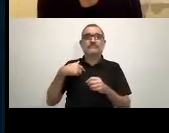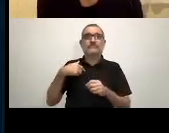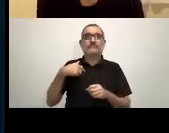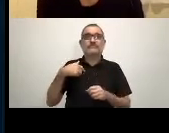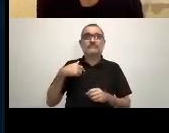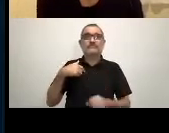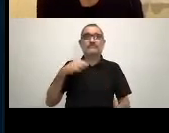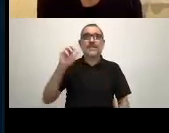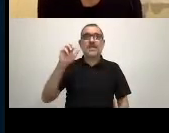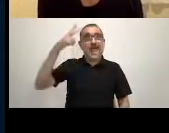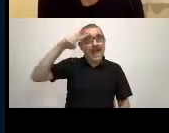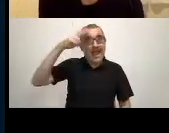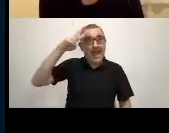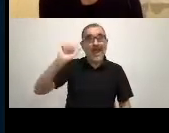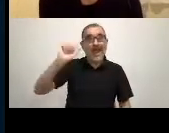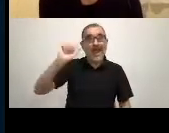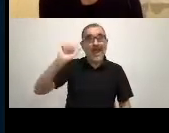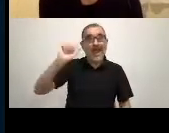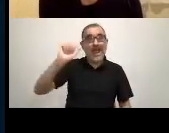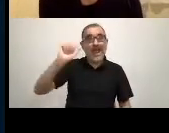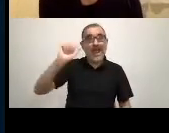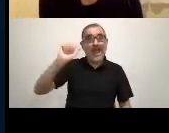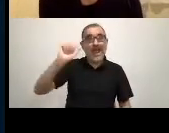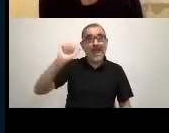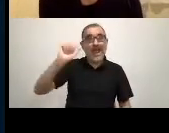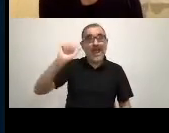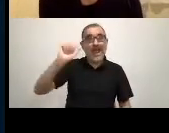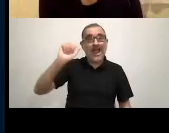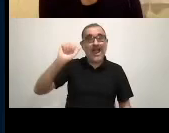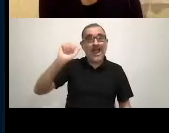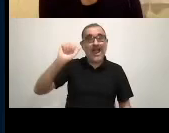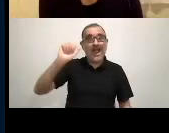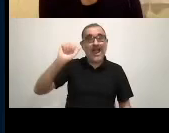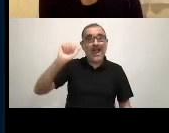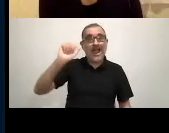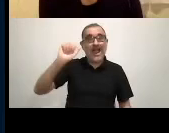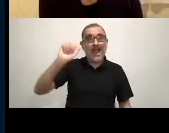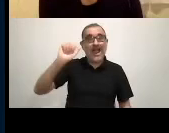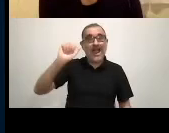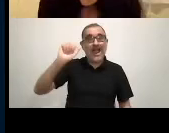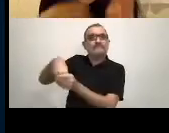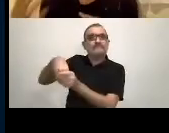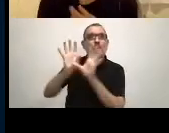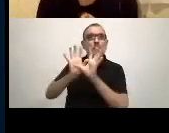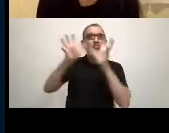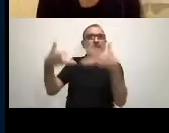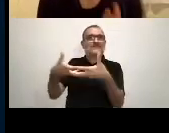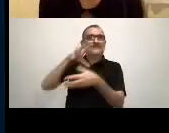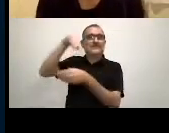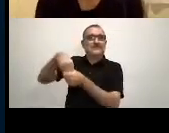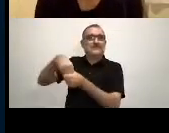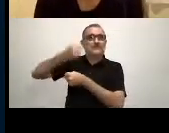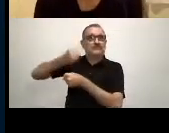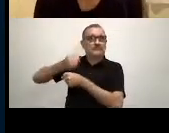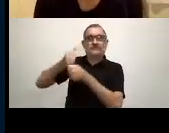our WASLI representative, and he's awesome. So I'm just going to give a short introduction, turn the